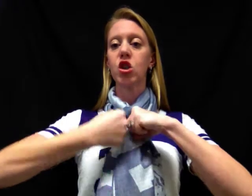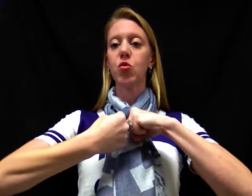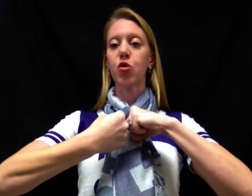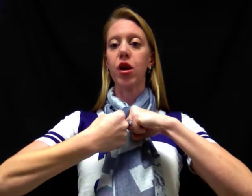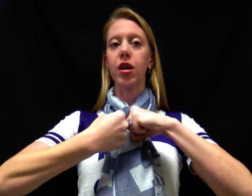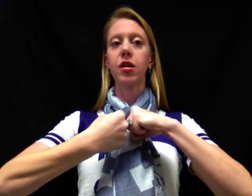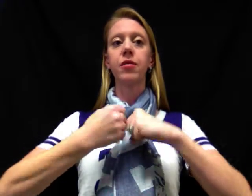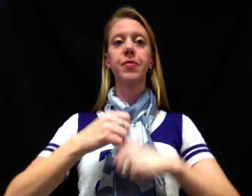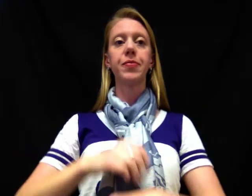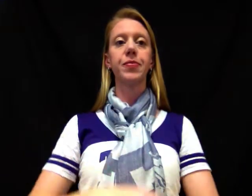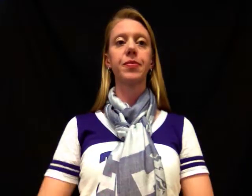sprain,